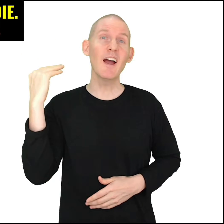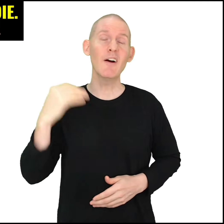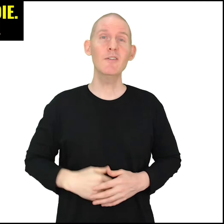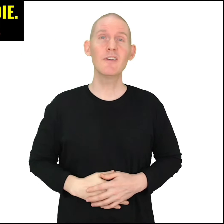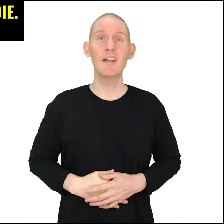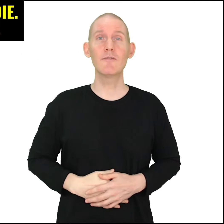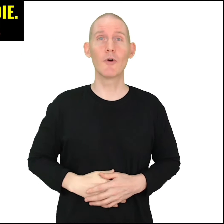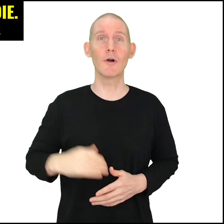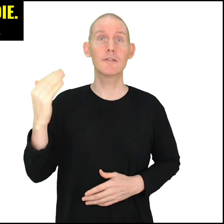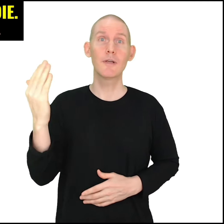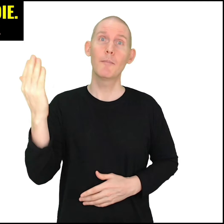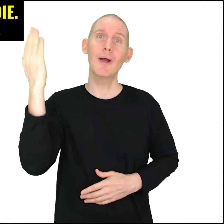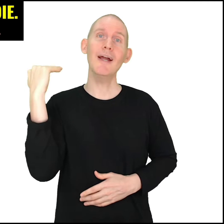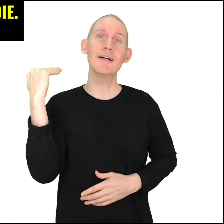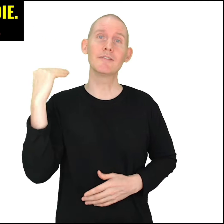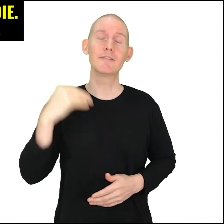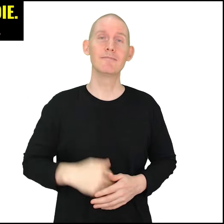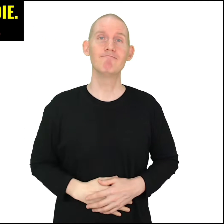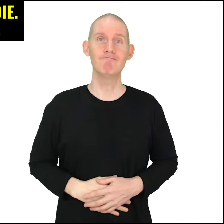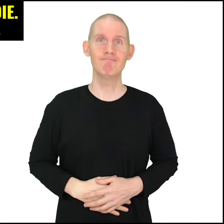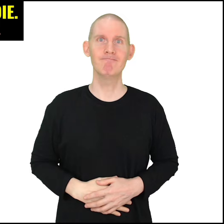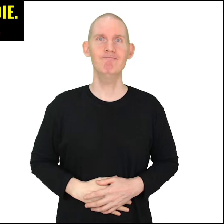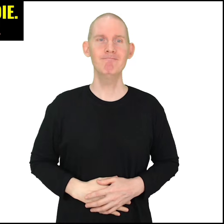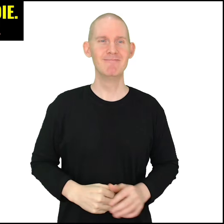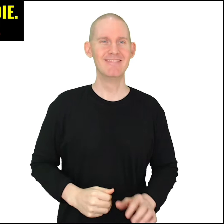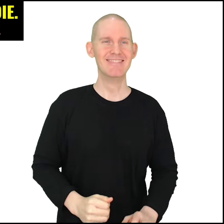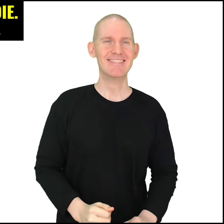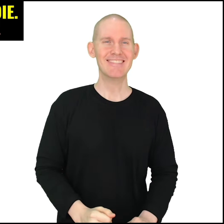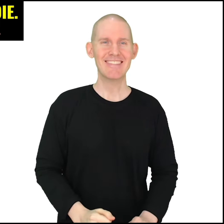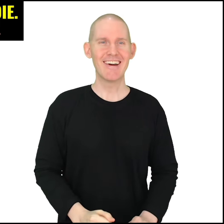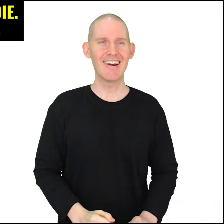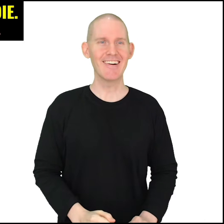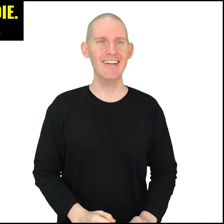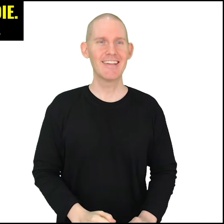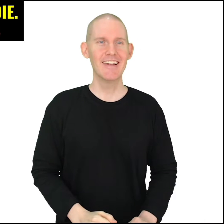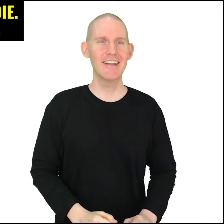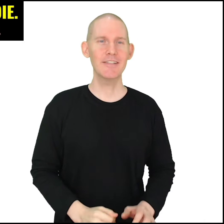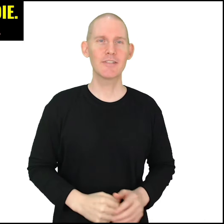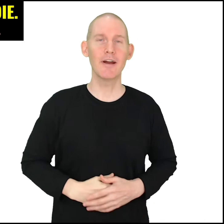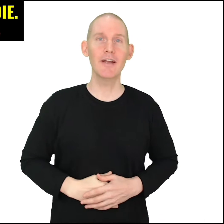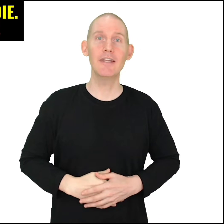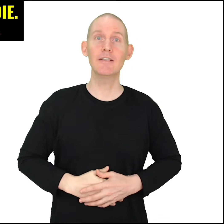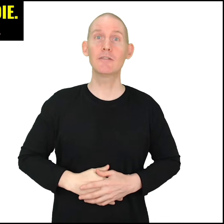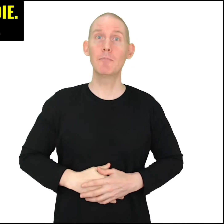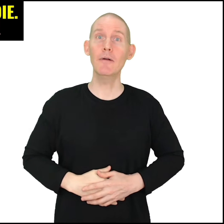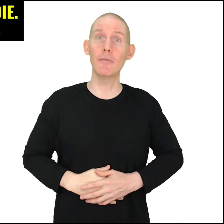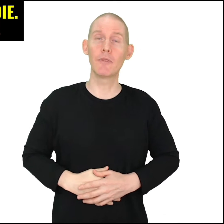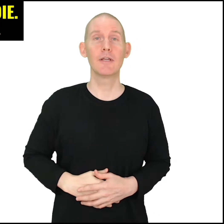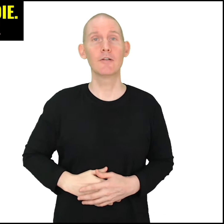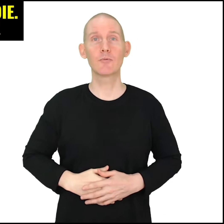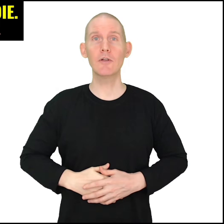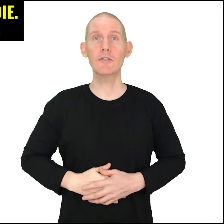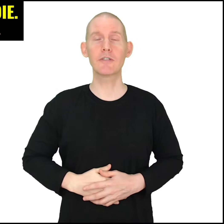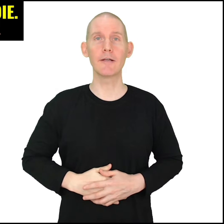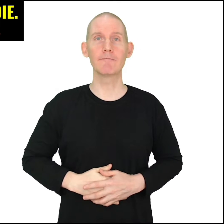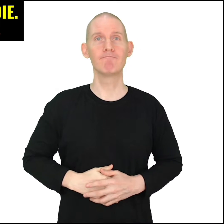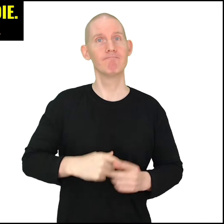now, and of course, past. All right, next sign is month. Here's what it looks like.